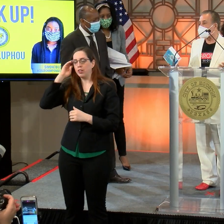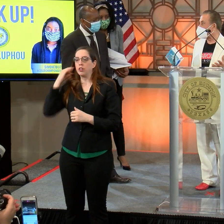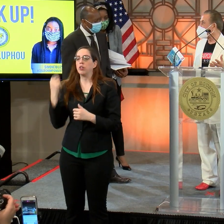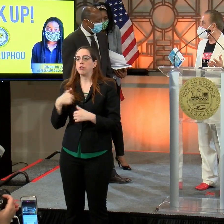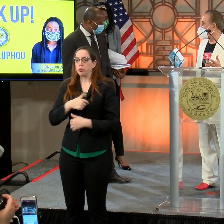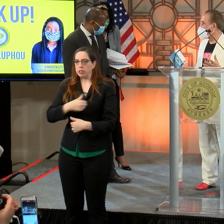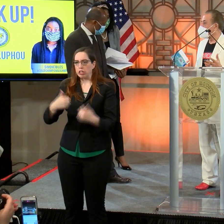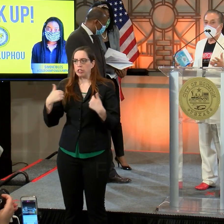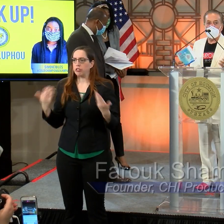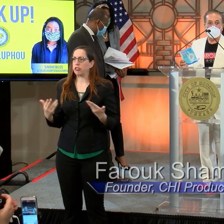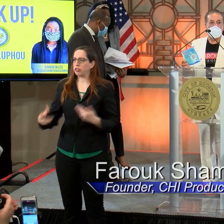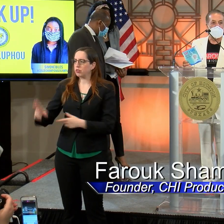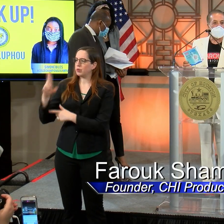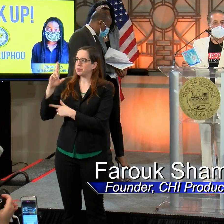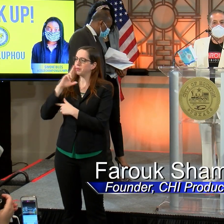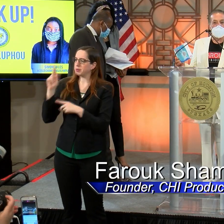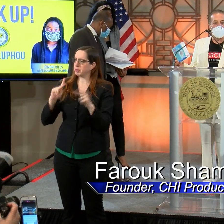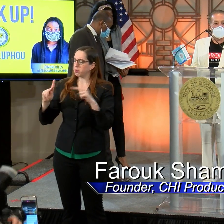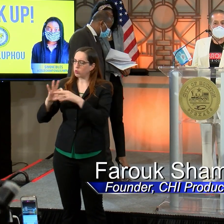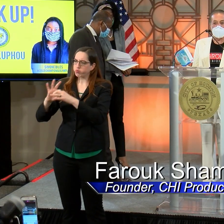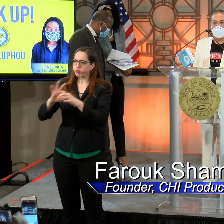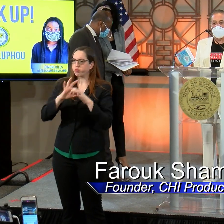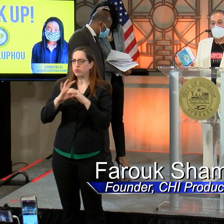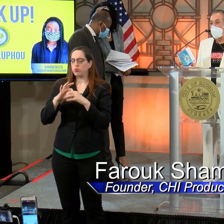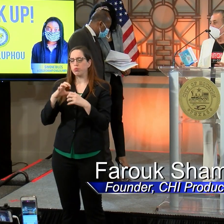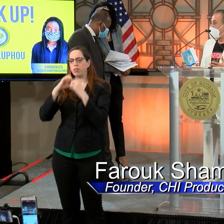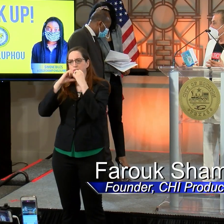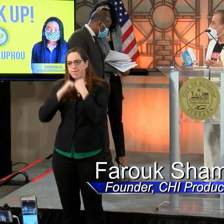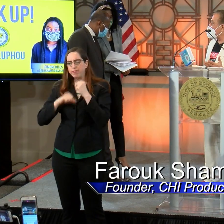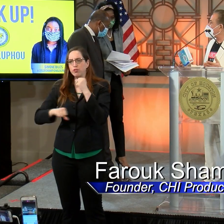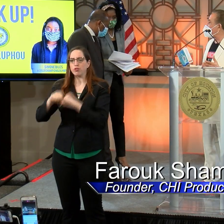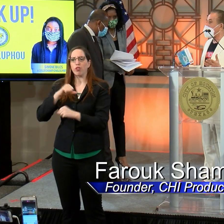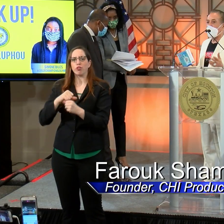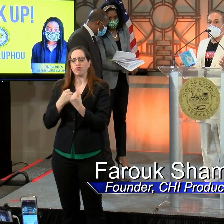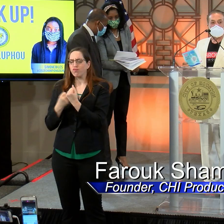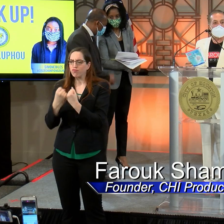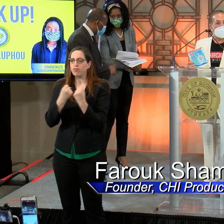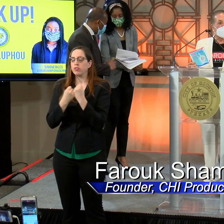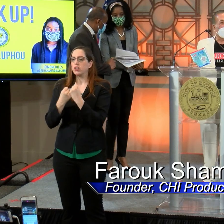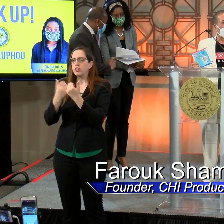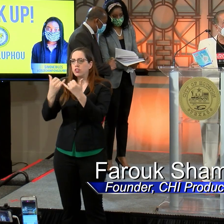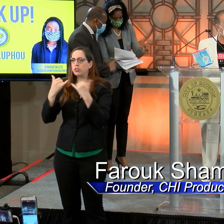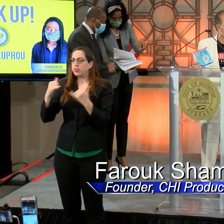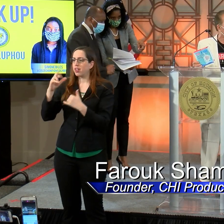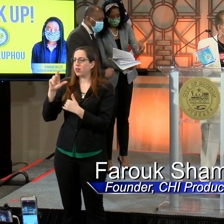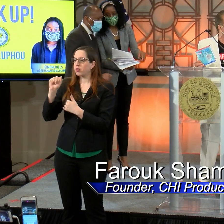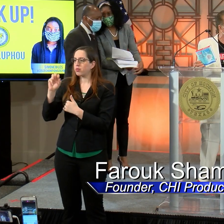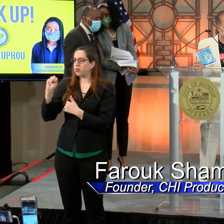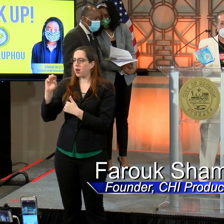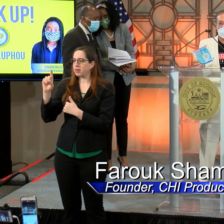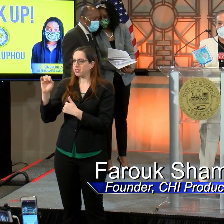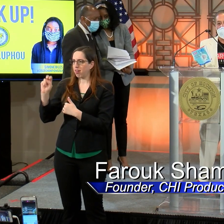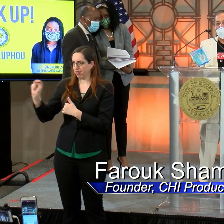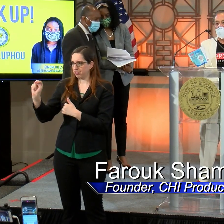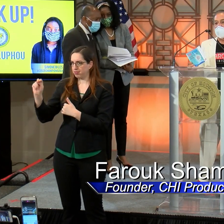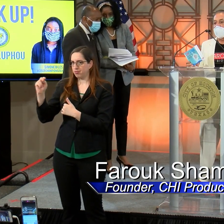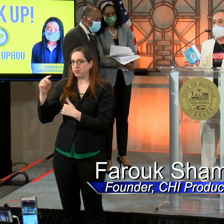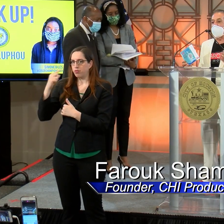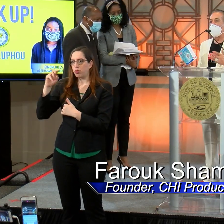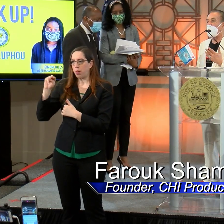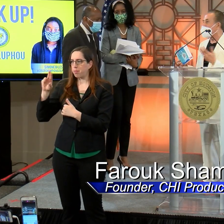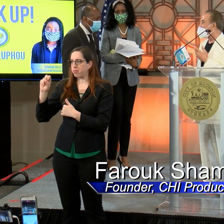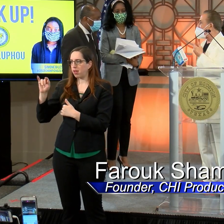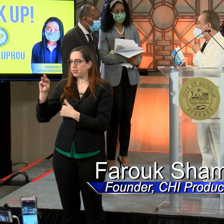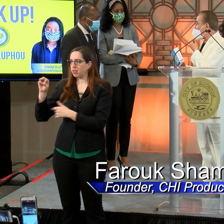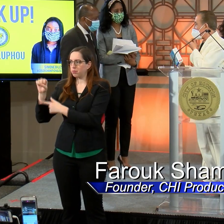are Houstonian. We are one. We love each other. And today is Ramadan for Muslims. And